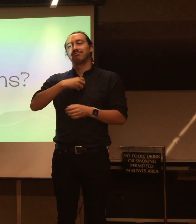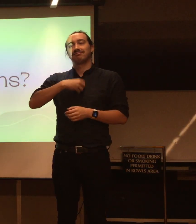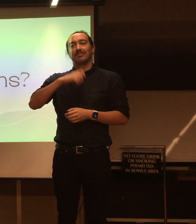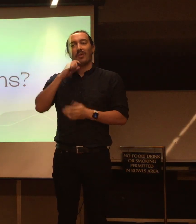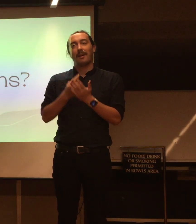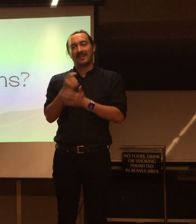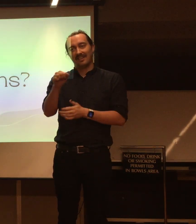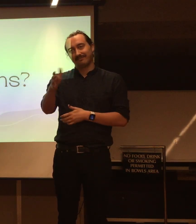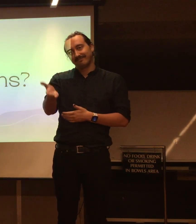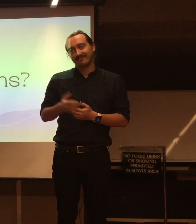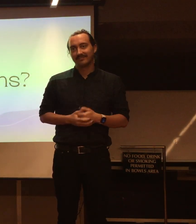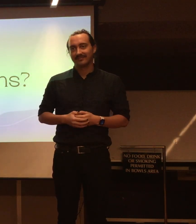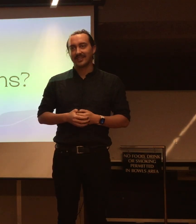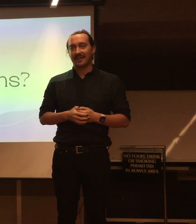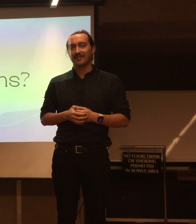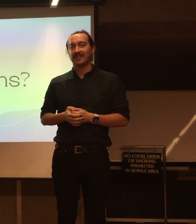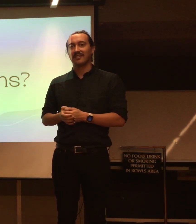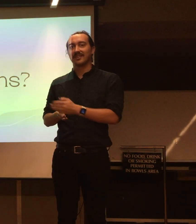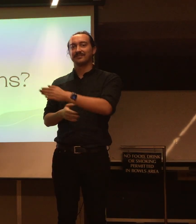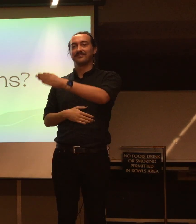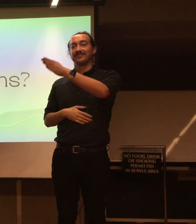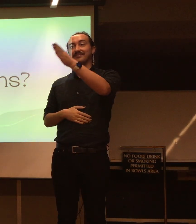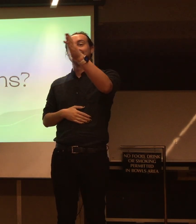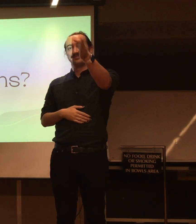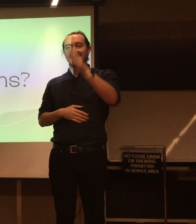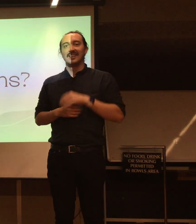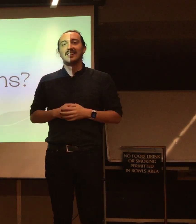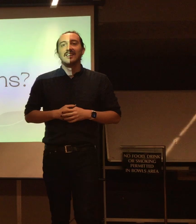Yeah. Yeah, right. Yeah.